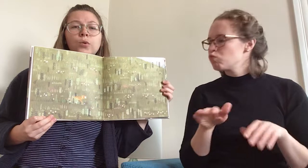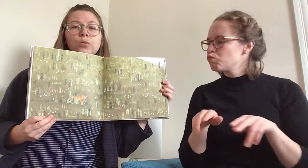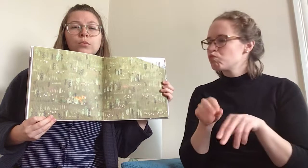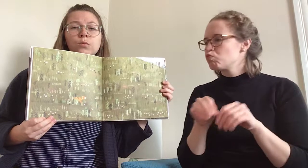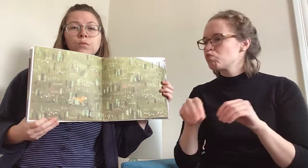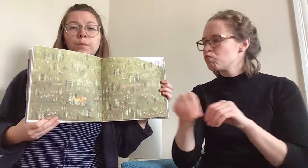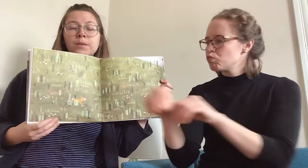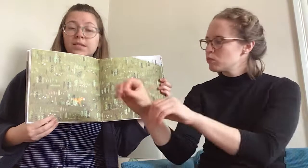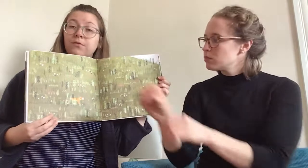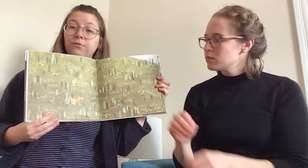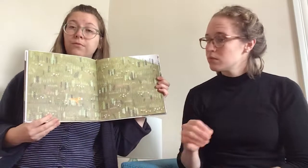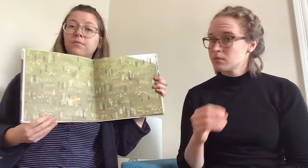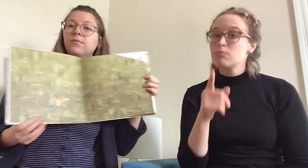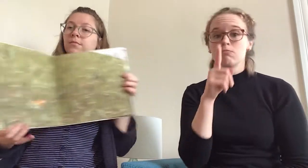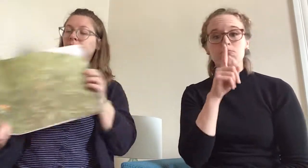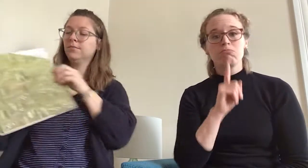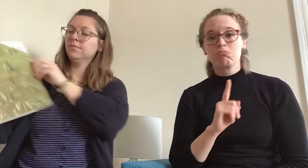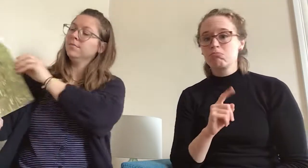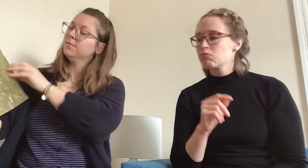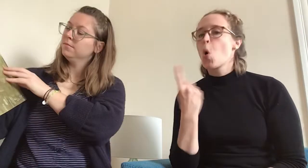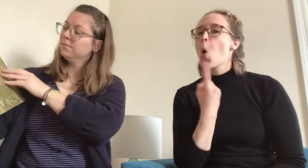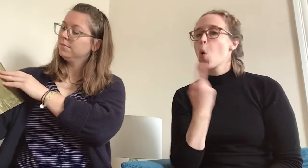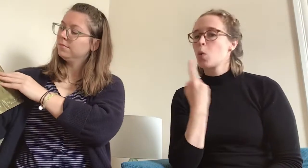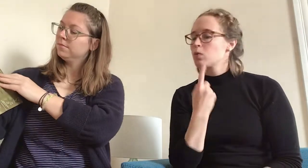all alone, by himself.